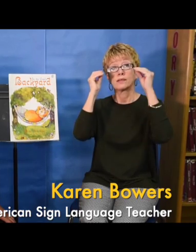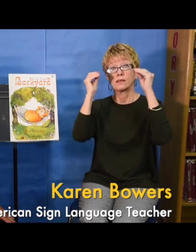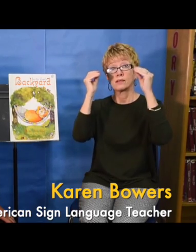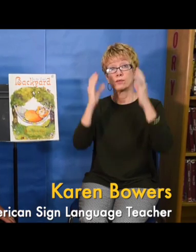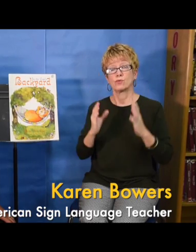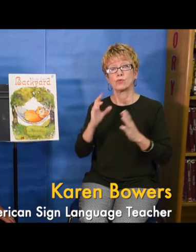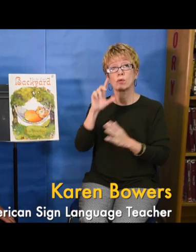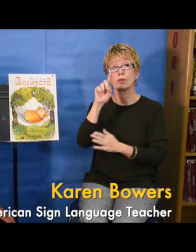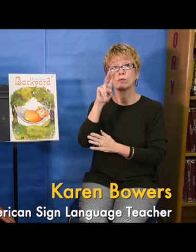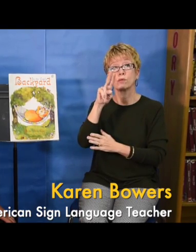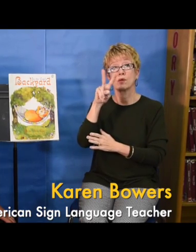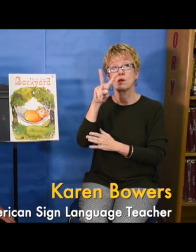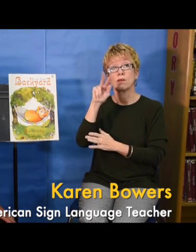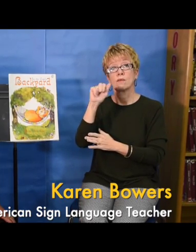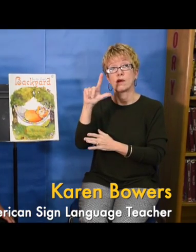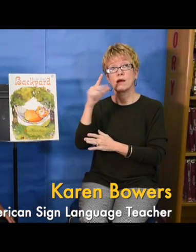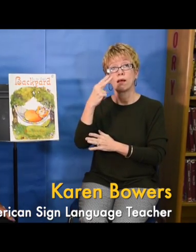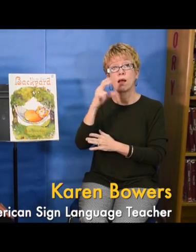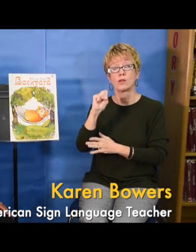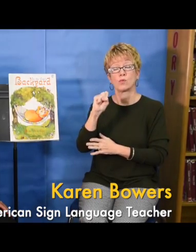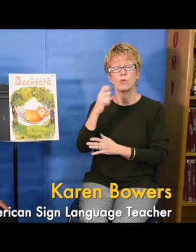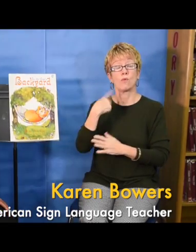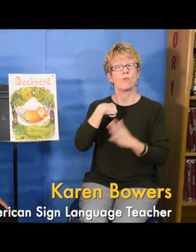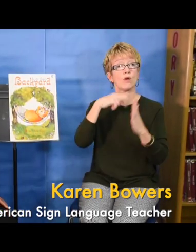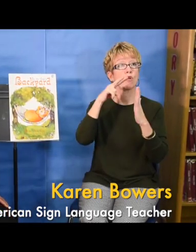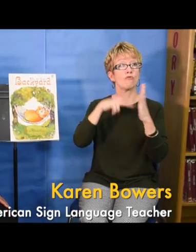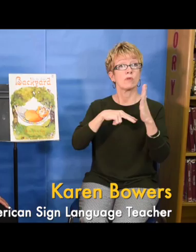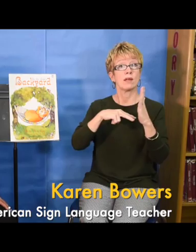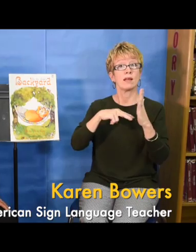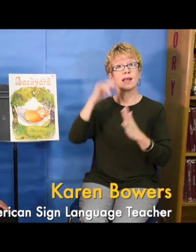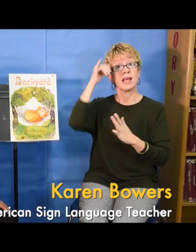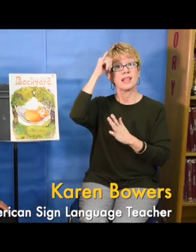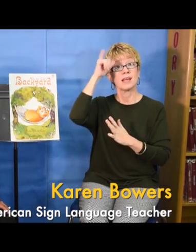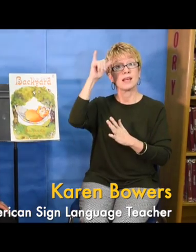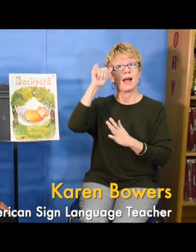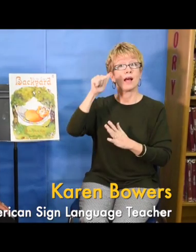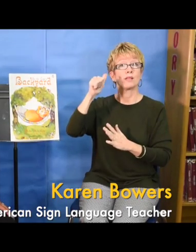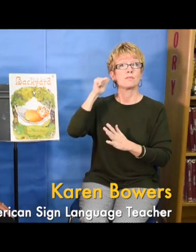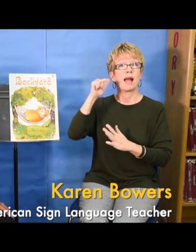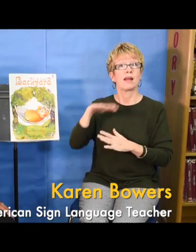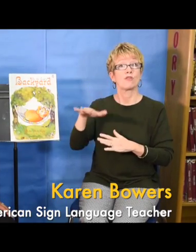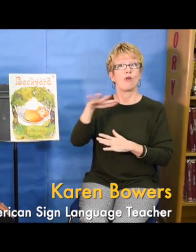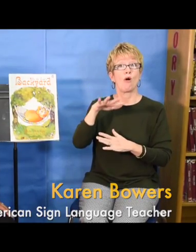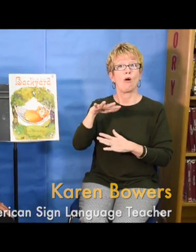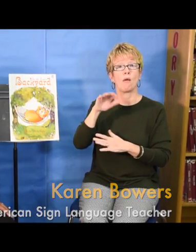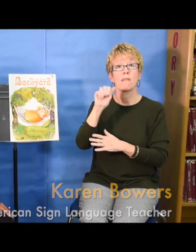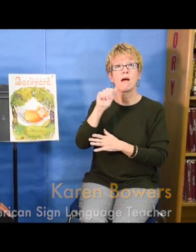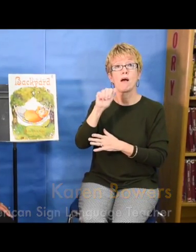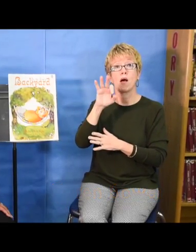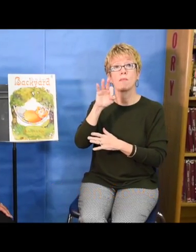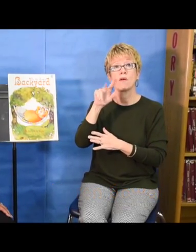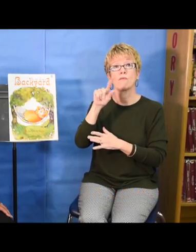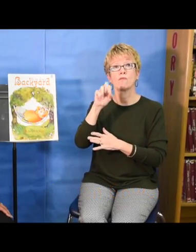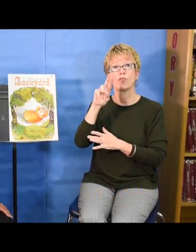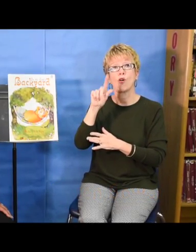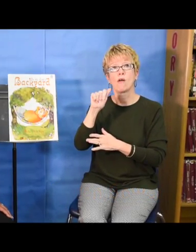teacher at Duval High School. We will read In the Cow's Backyard by Alma Flora